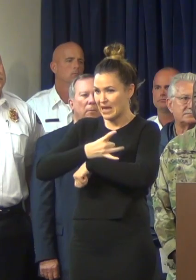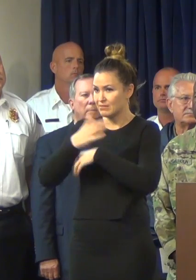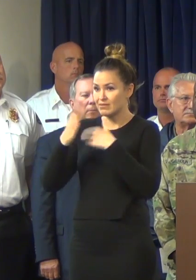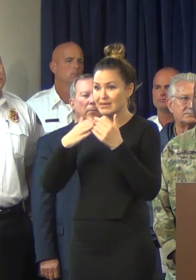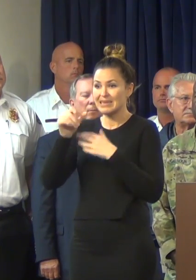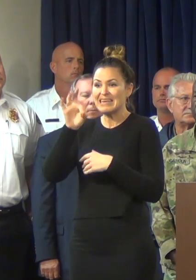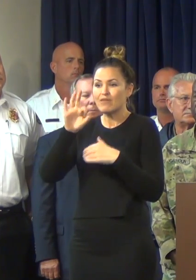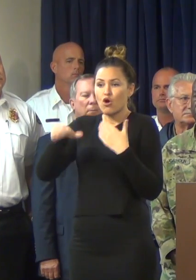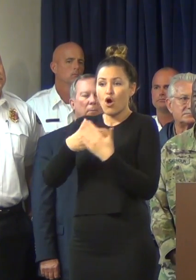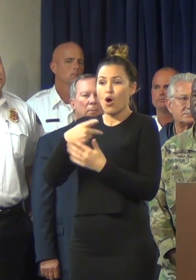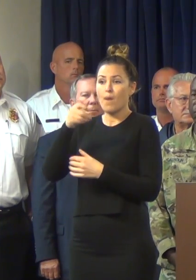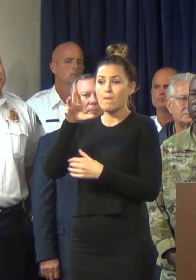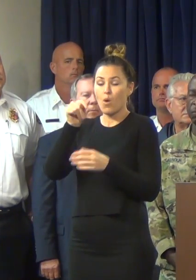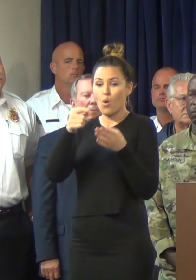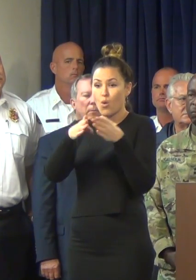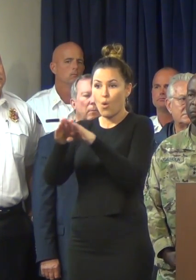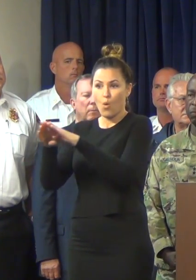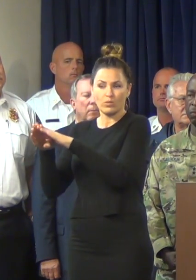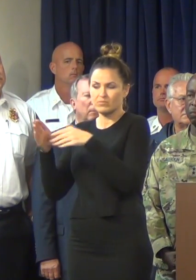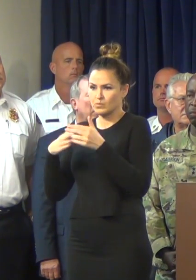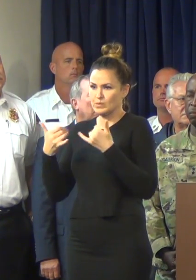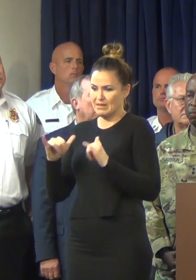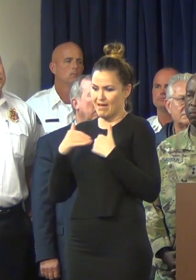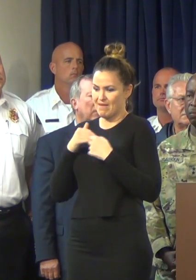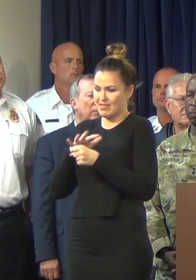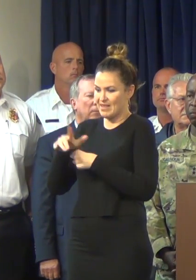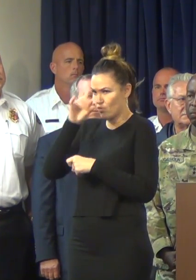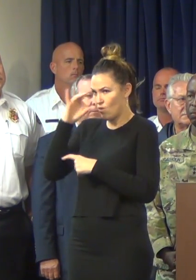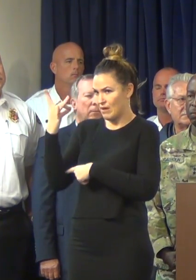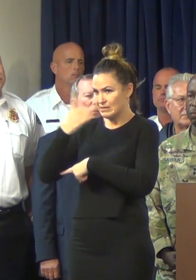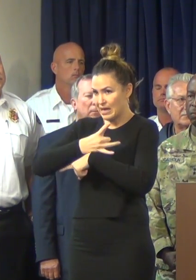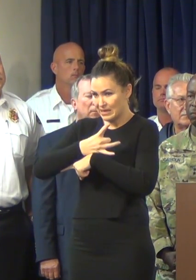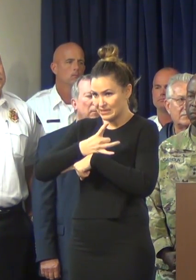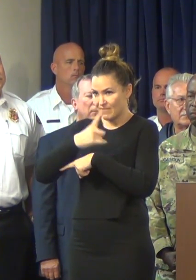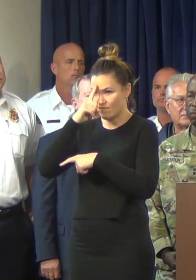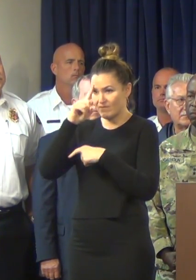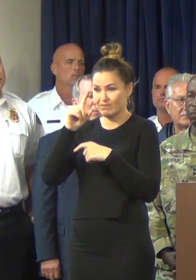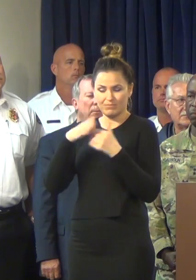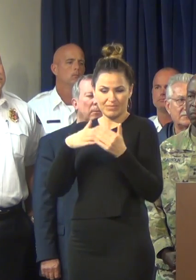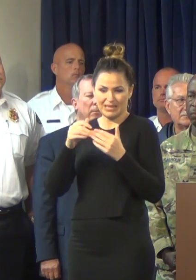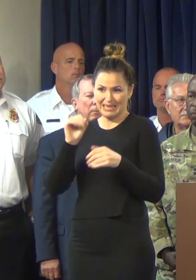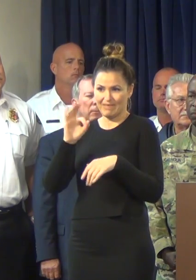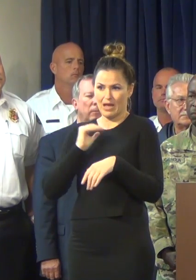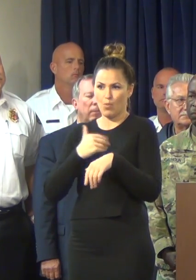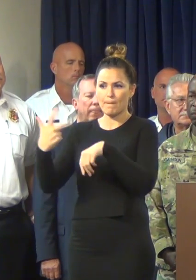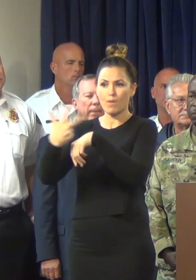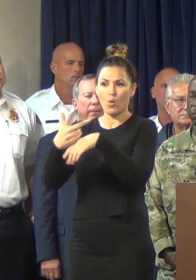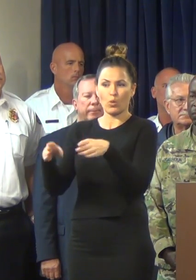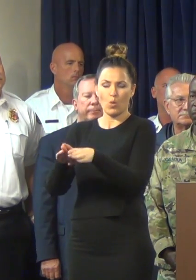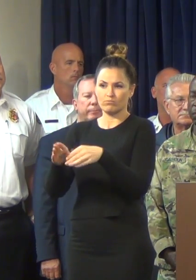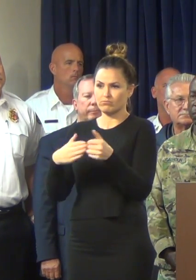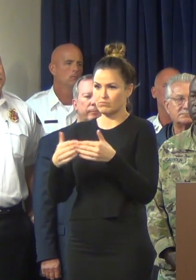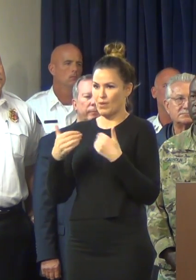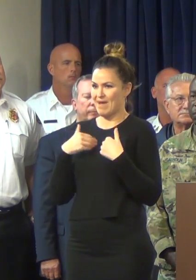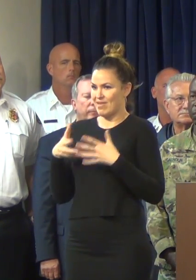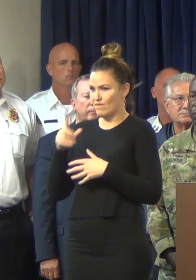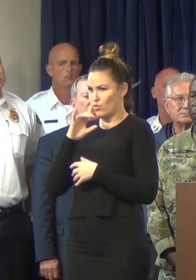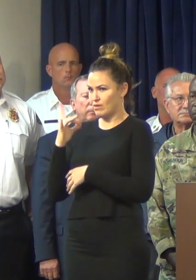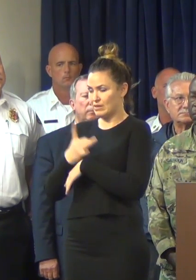ports close. The current fuel supply in the state will last for 8 days if all of our ports were closed. We're starting to have to